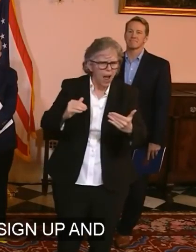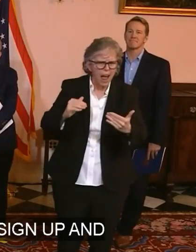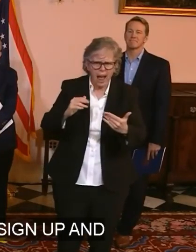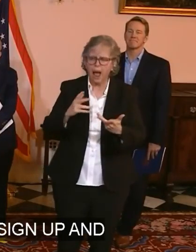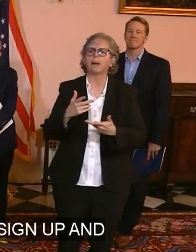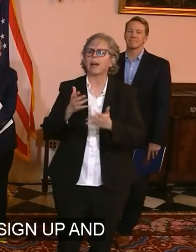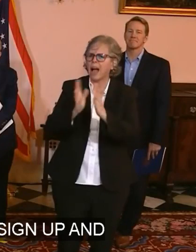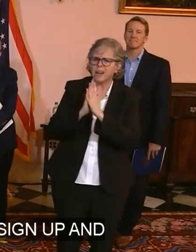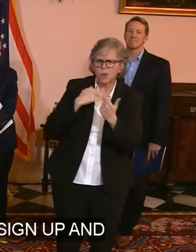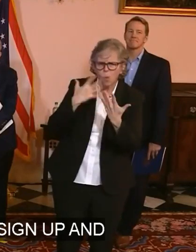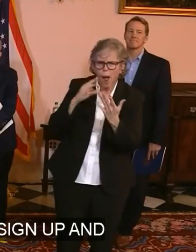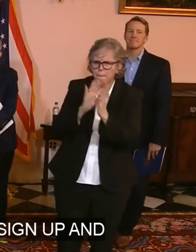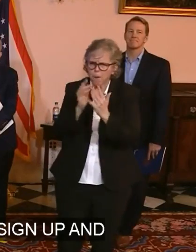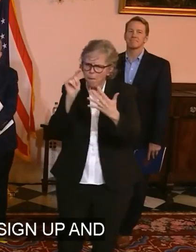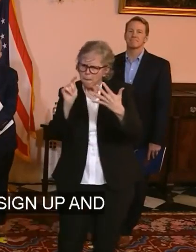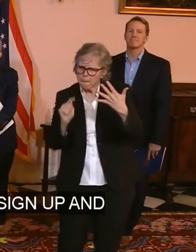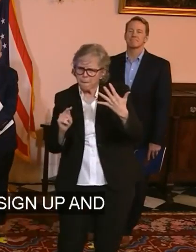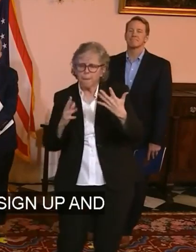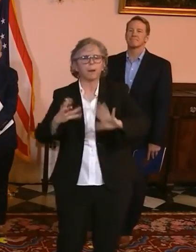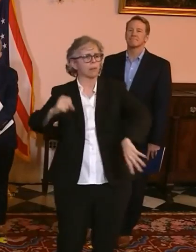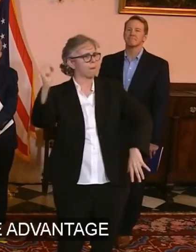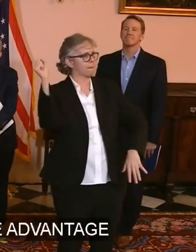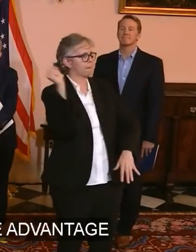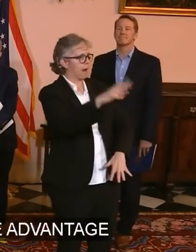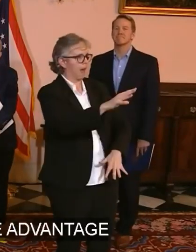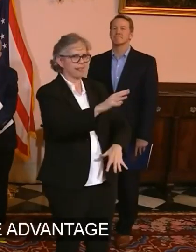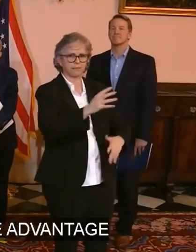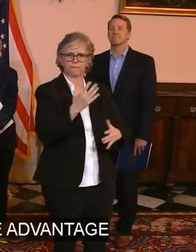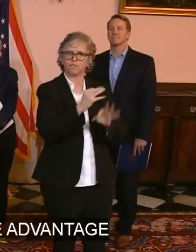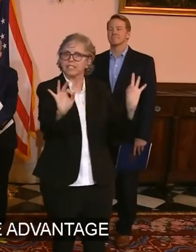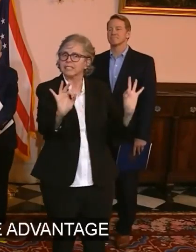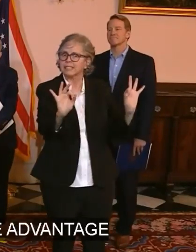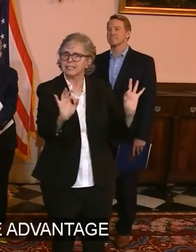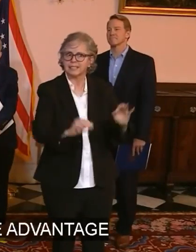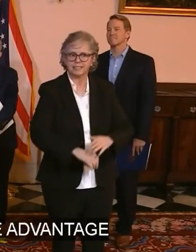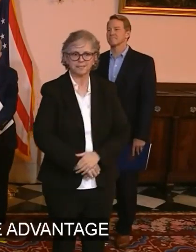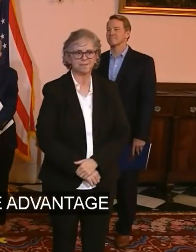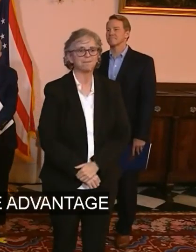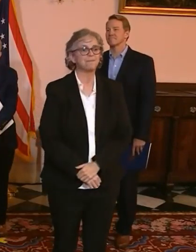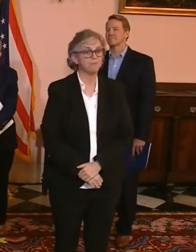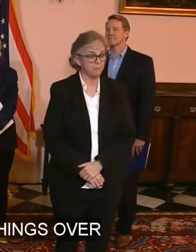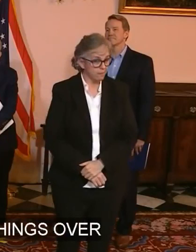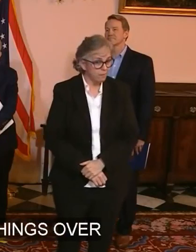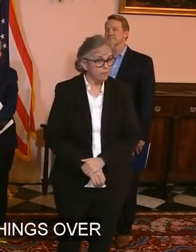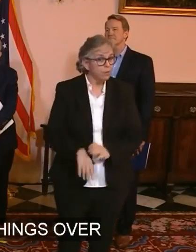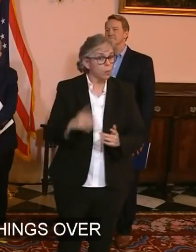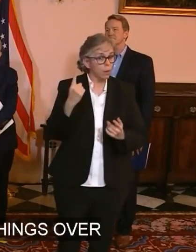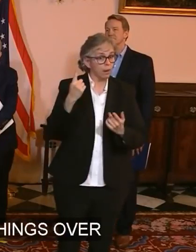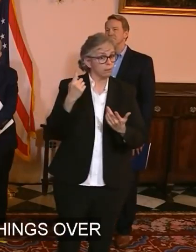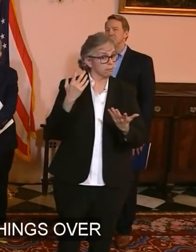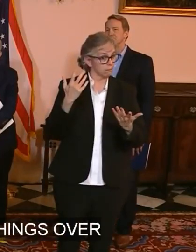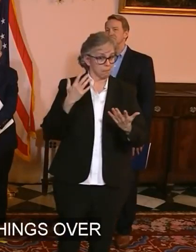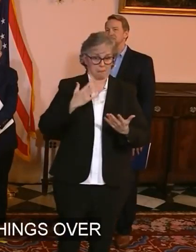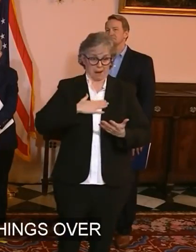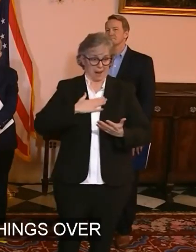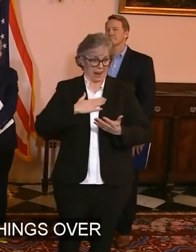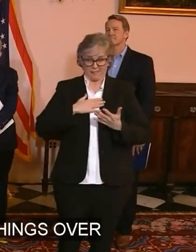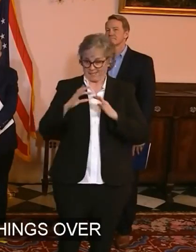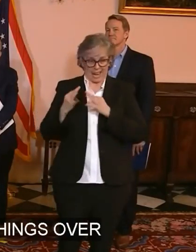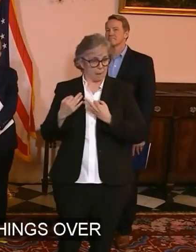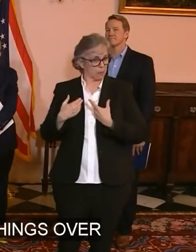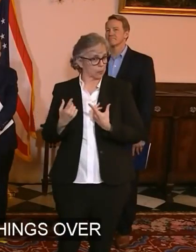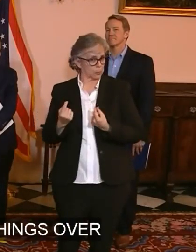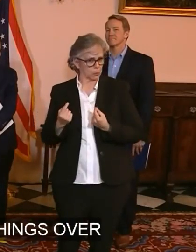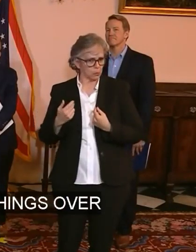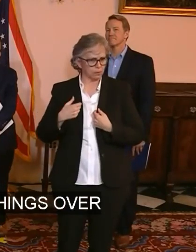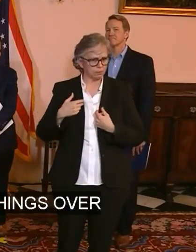One of my favorite things over the years to do with my children and my grandchildren is to cook with them. And this